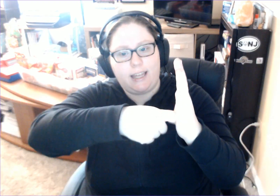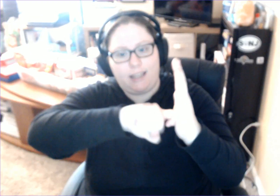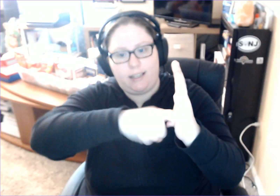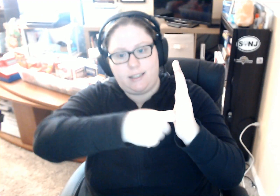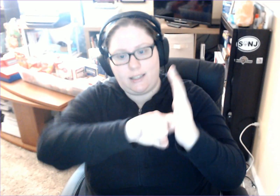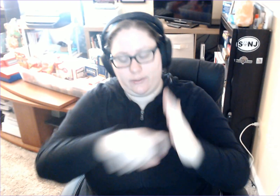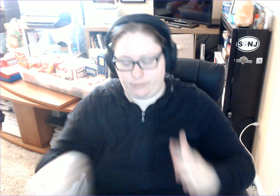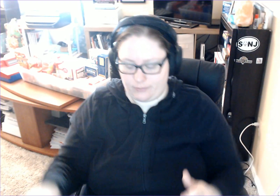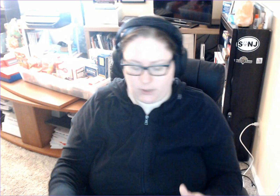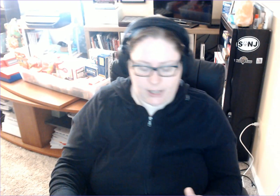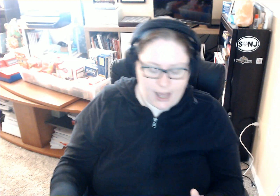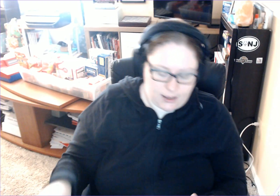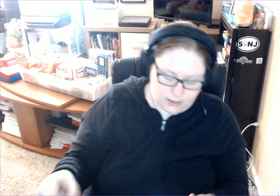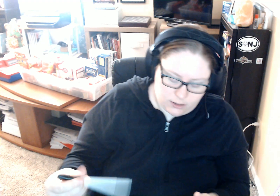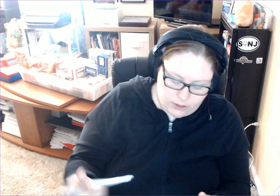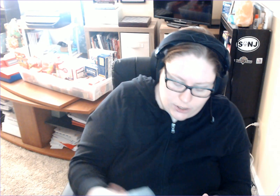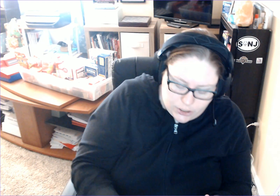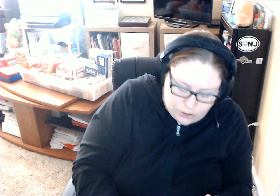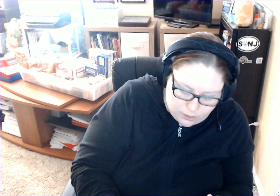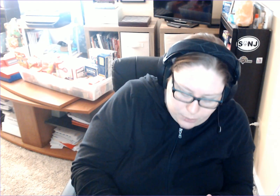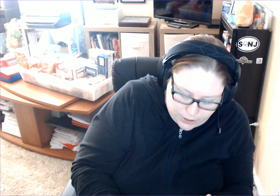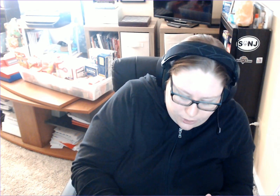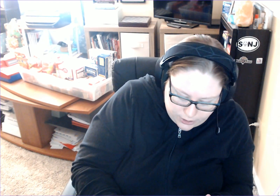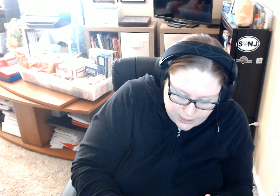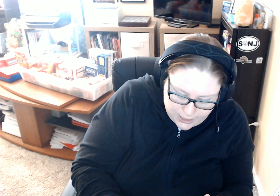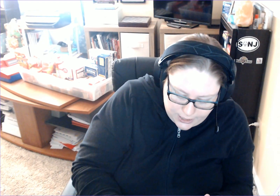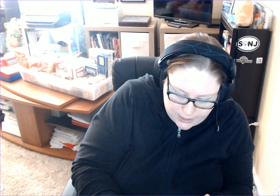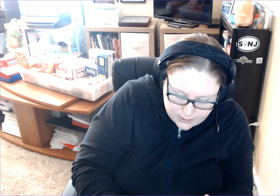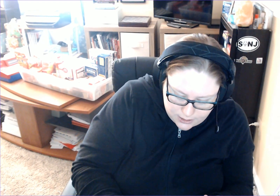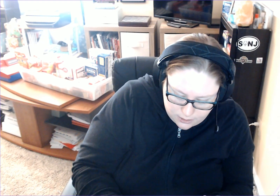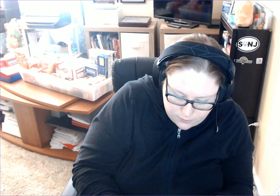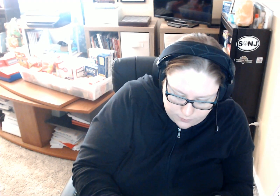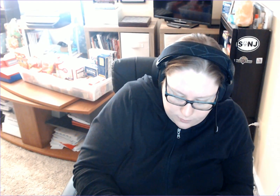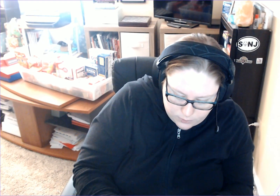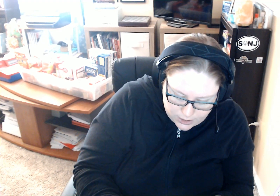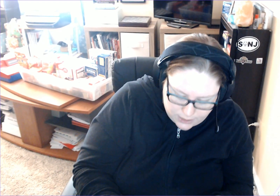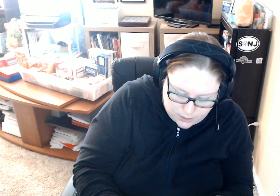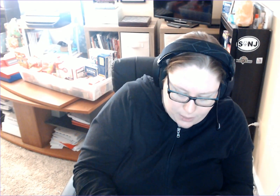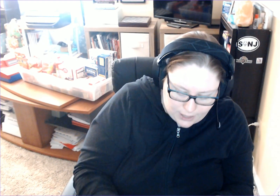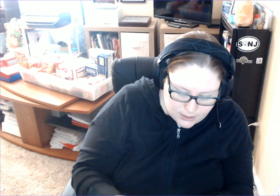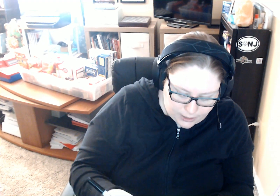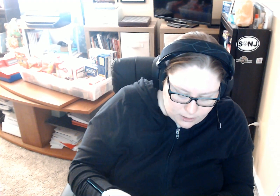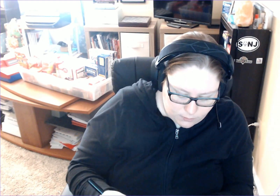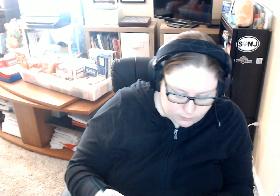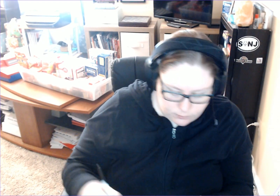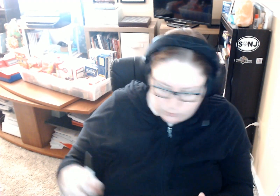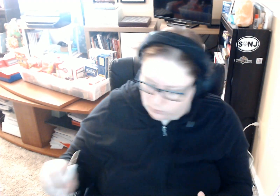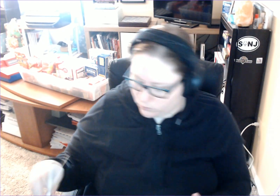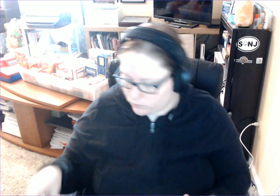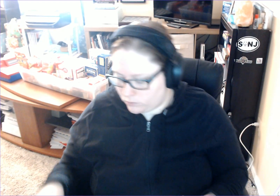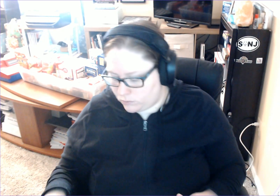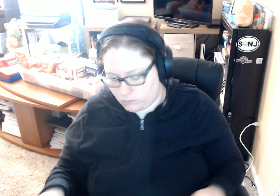Keys. Yes. So you can put your keys in the basket.